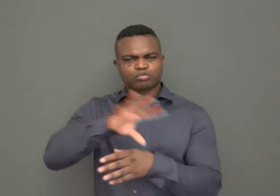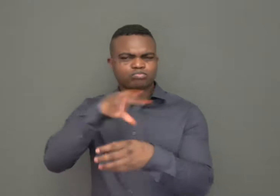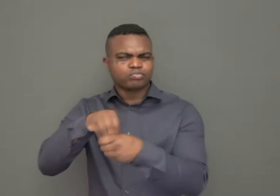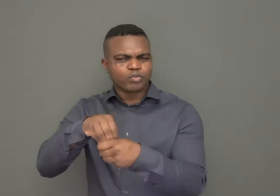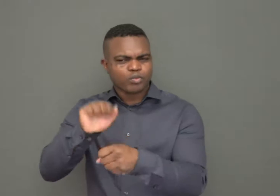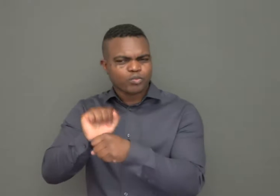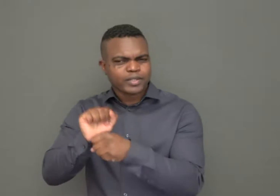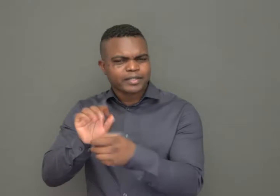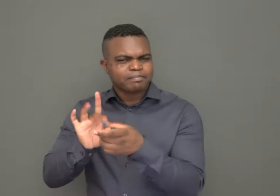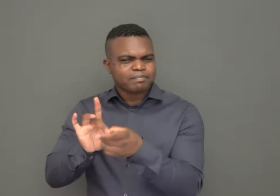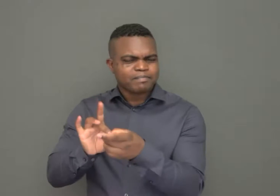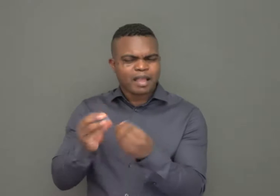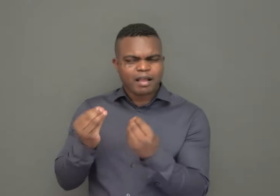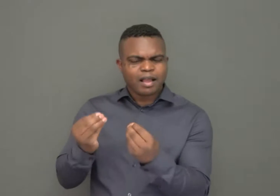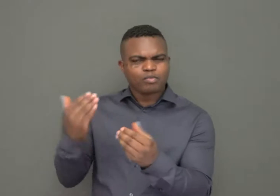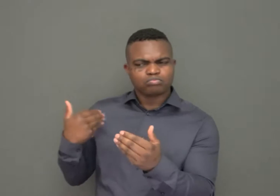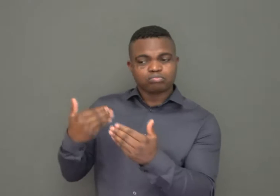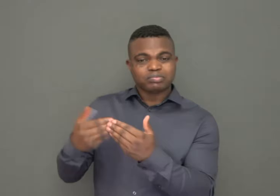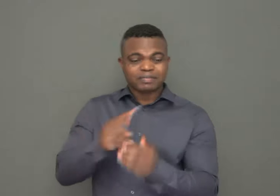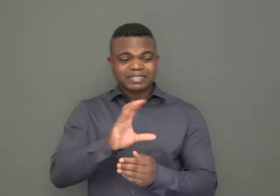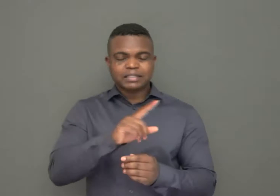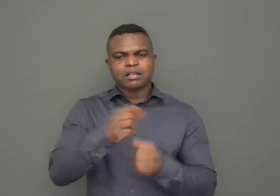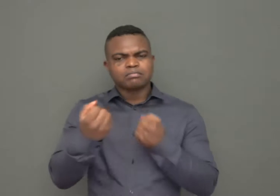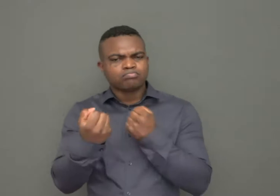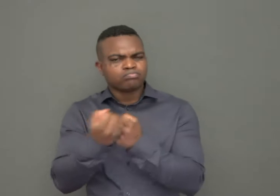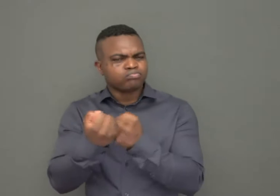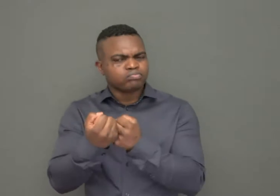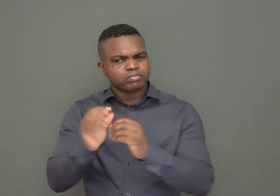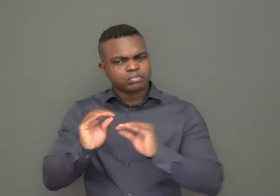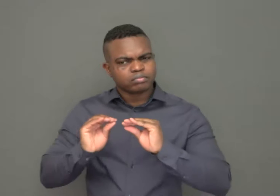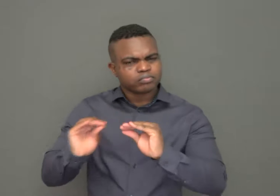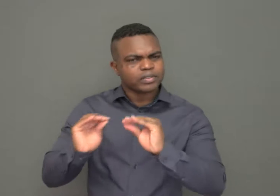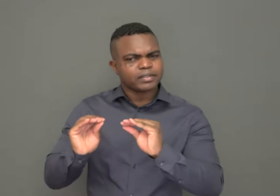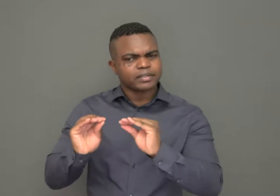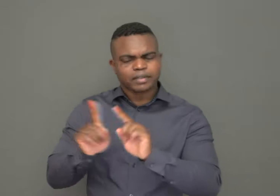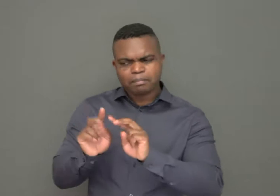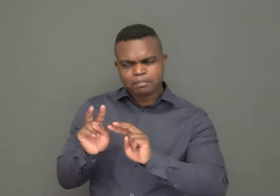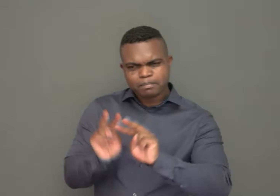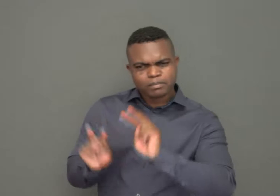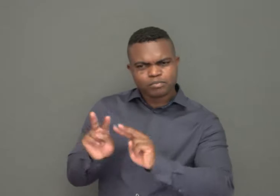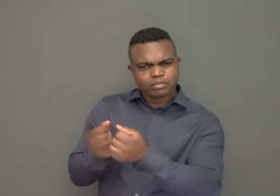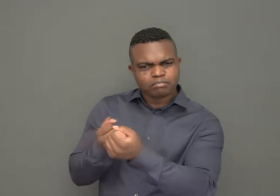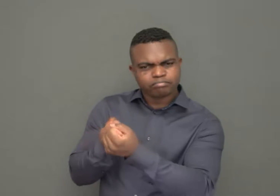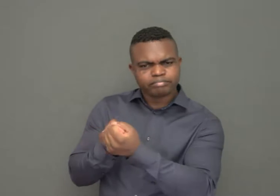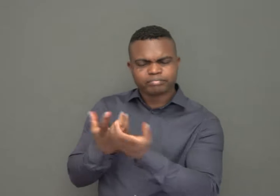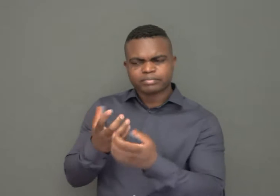meetings, etc. Oh, well, thank you so much.